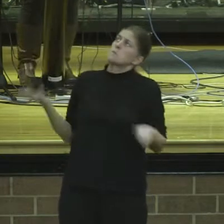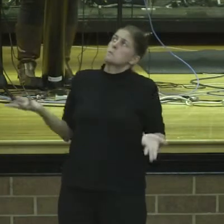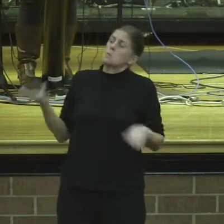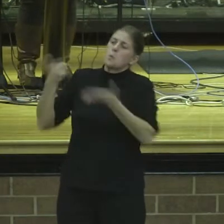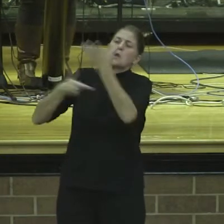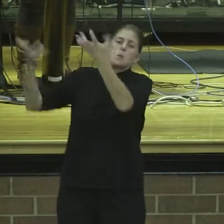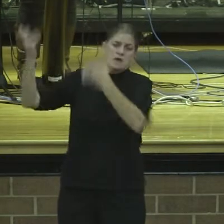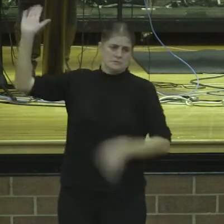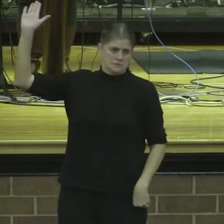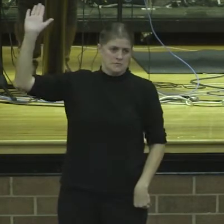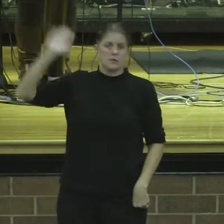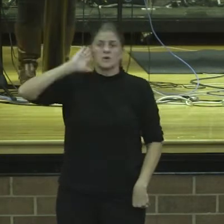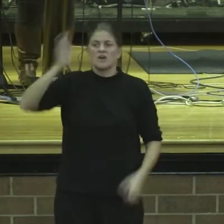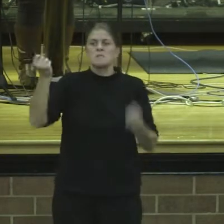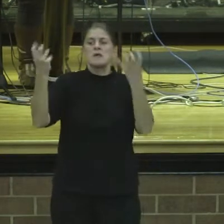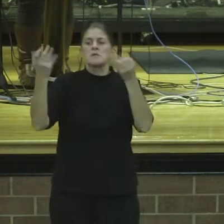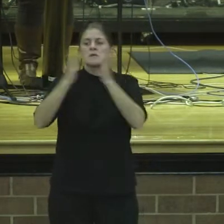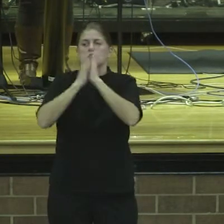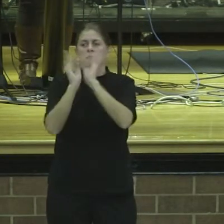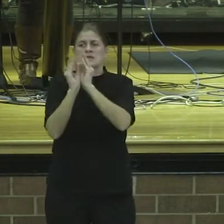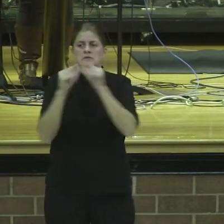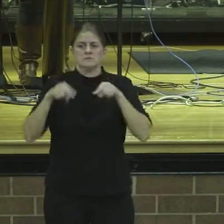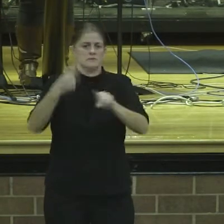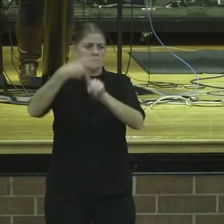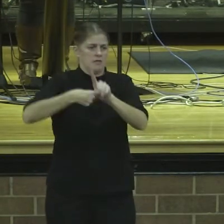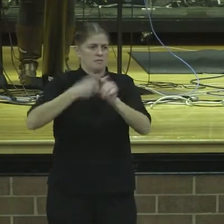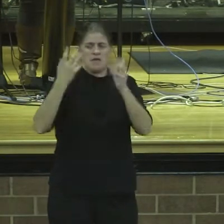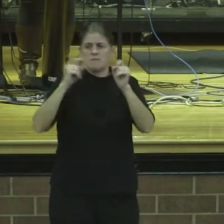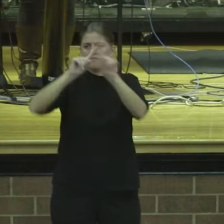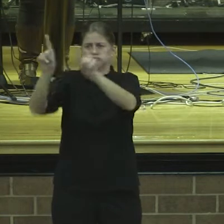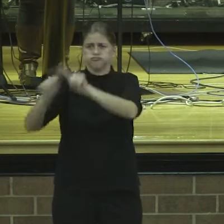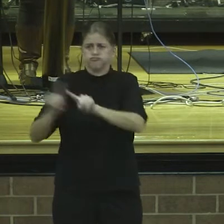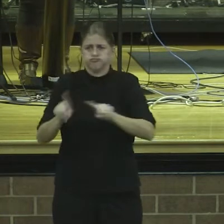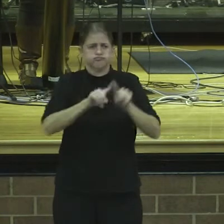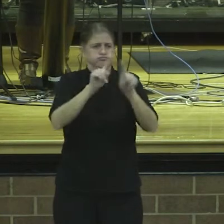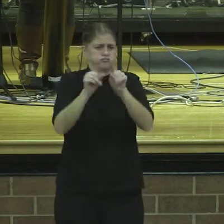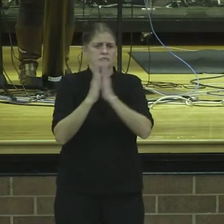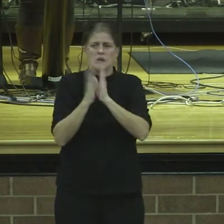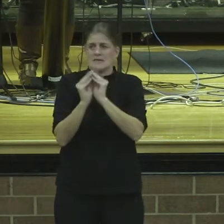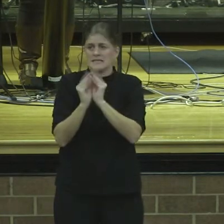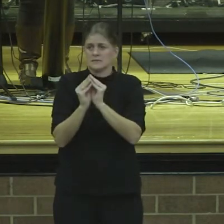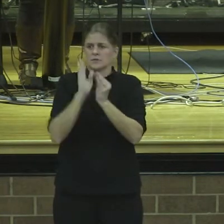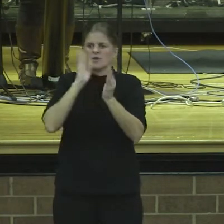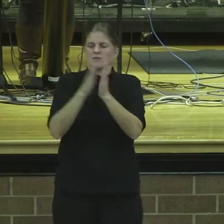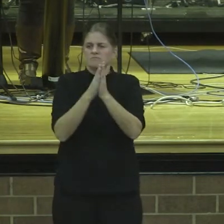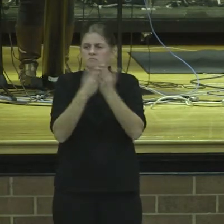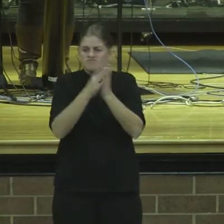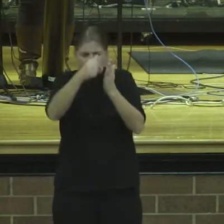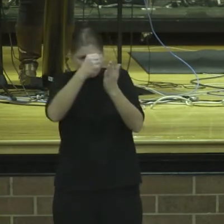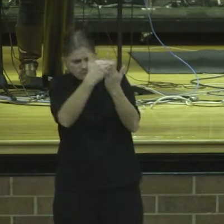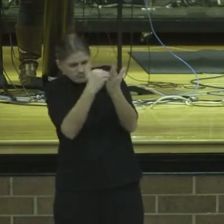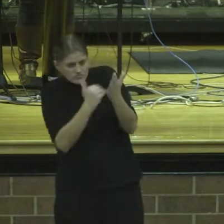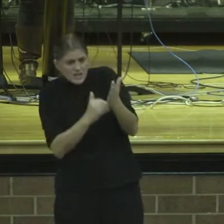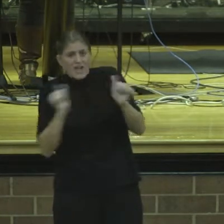We'll have plenty of prayer meetings throughout the month of prayer and fasting. They're in the bulletin. There'll probably be more rising up. I challenge you to go